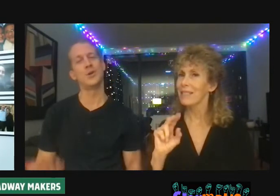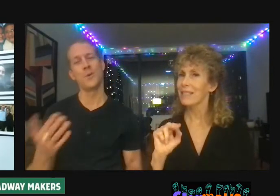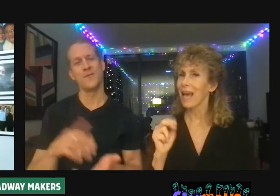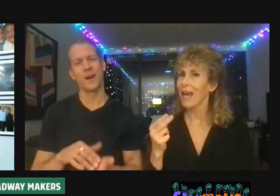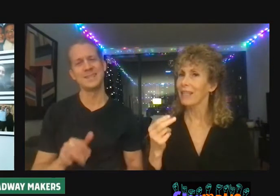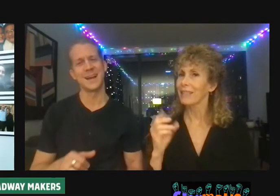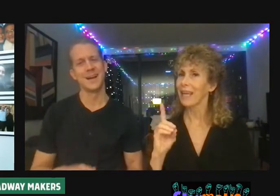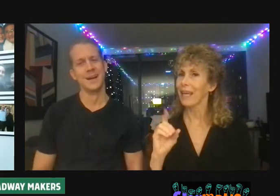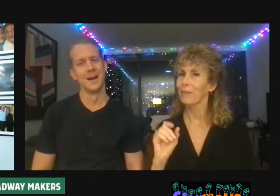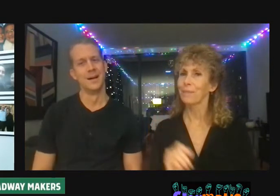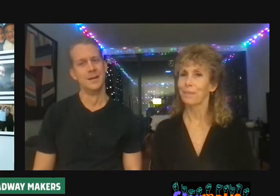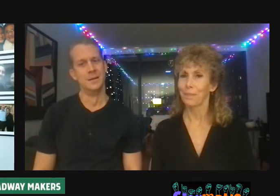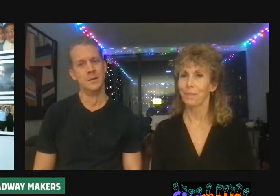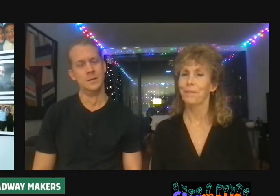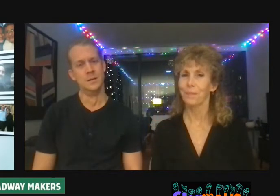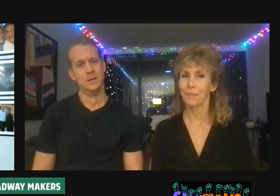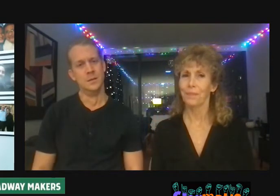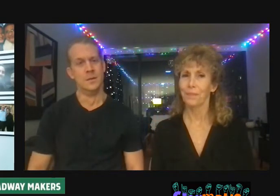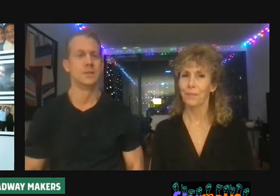Could you rephrase that?